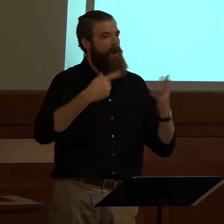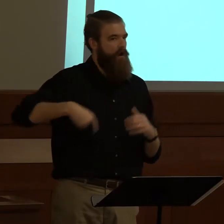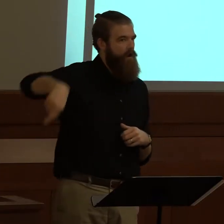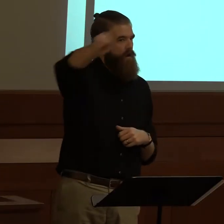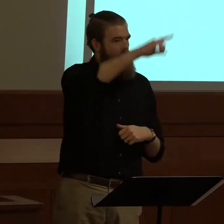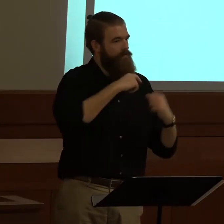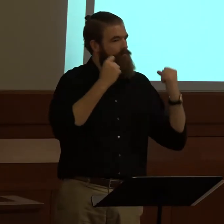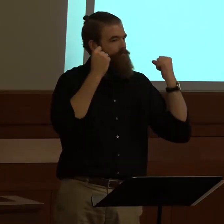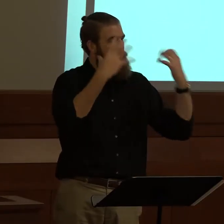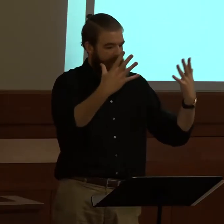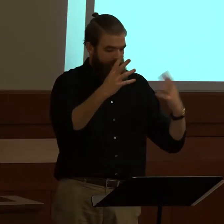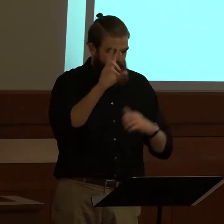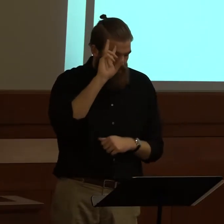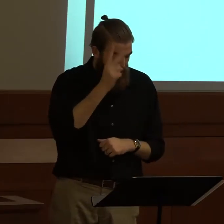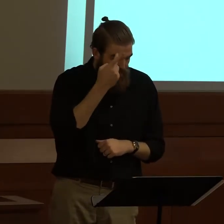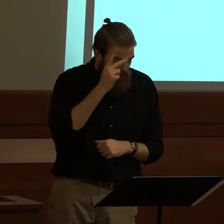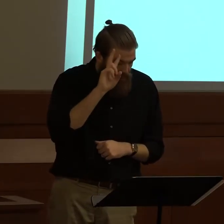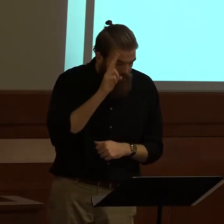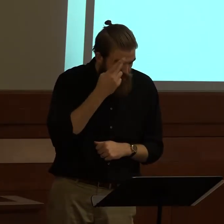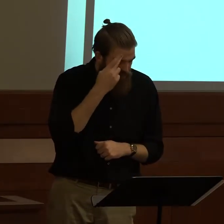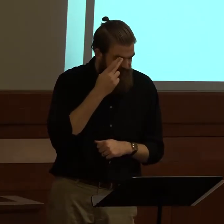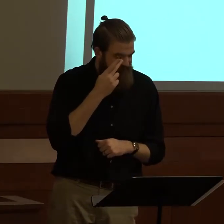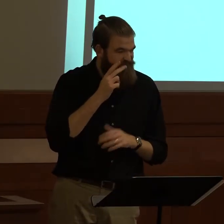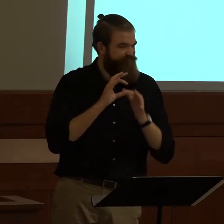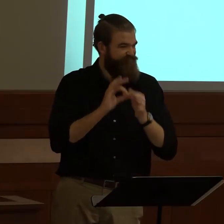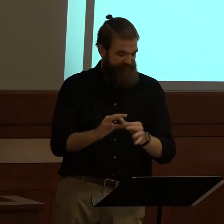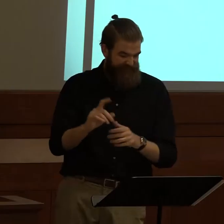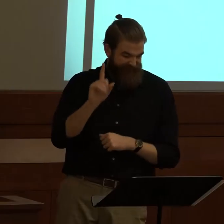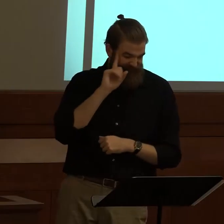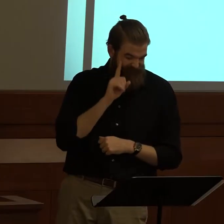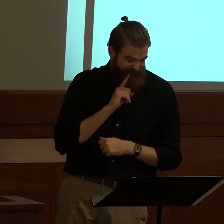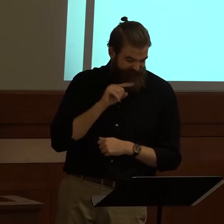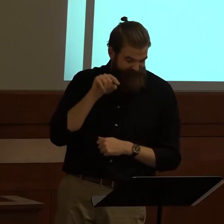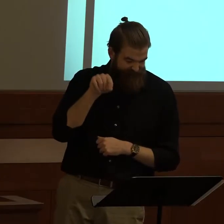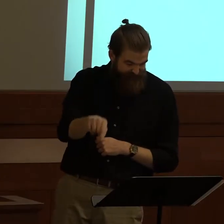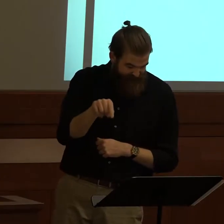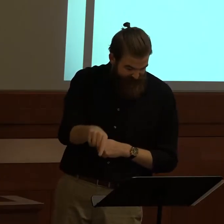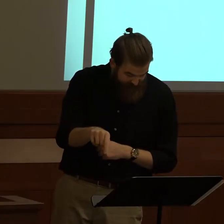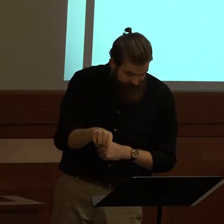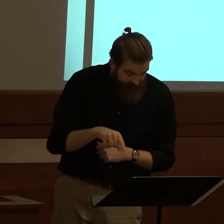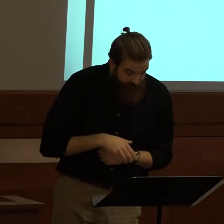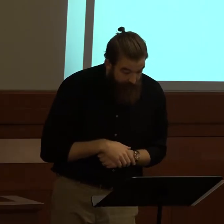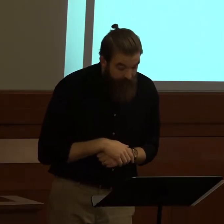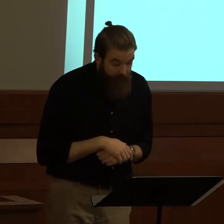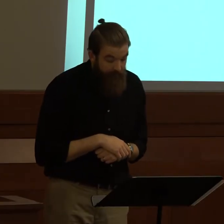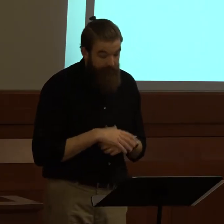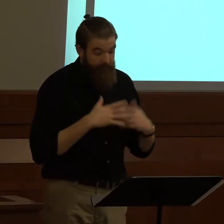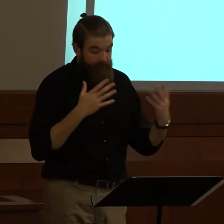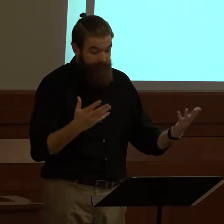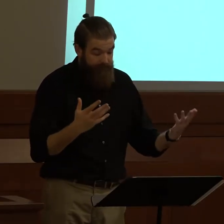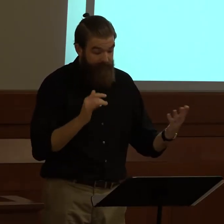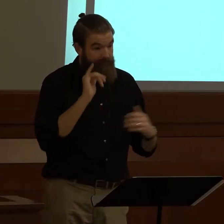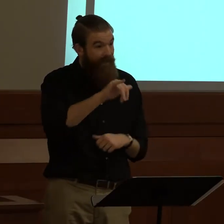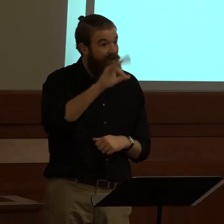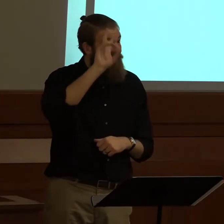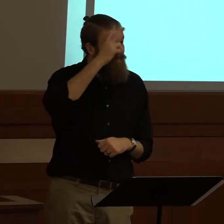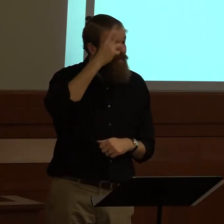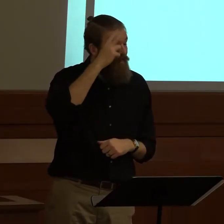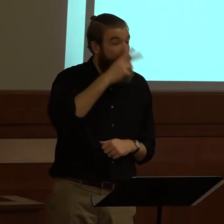mute was commonly used well into the 20th century to refer to all deaf people, whether or not they could